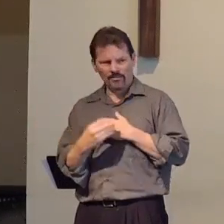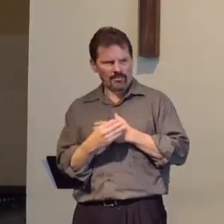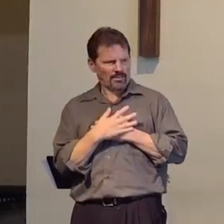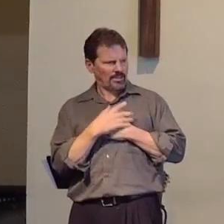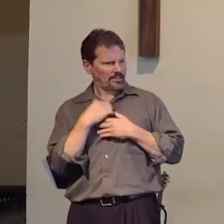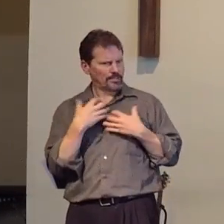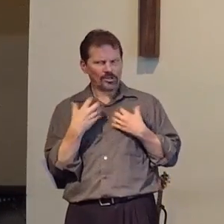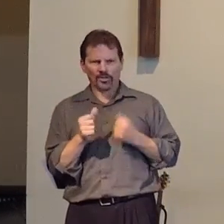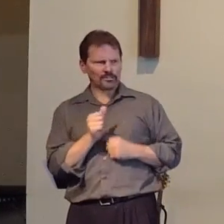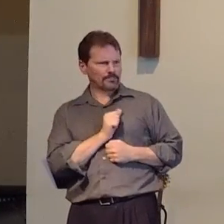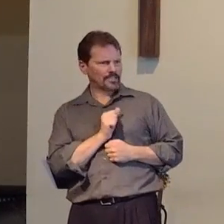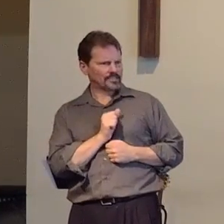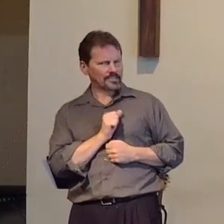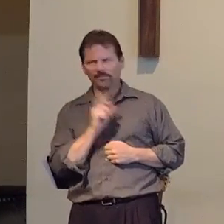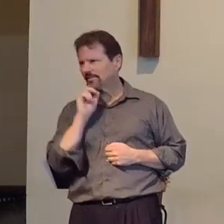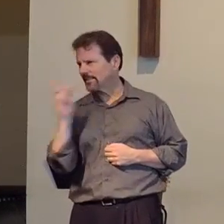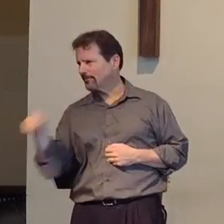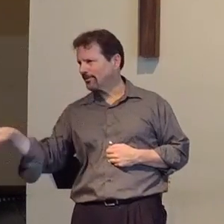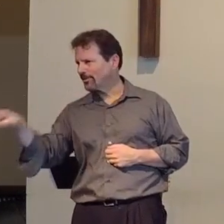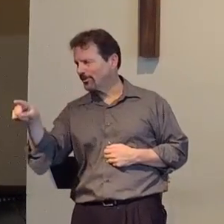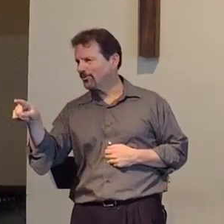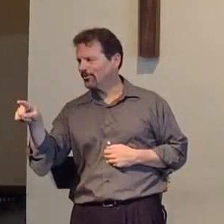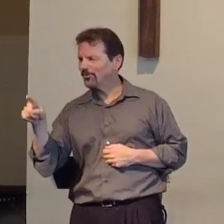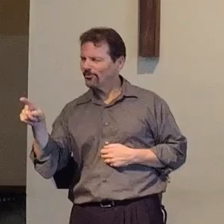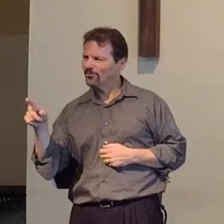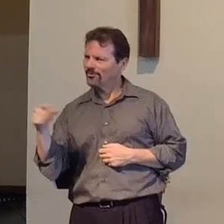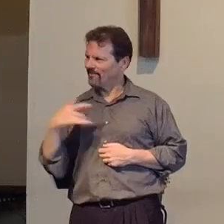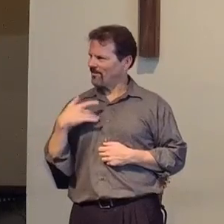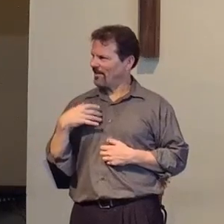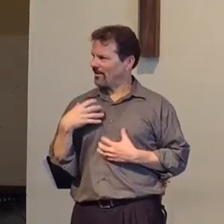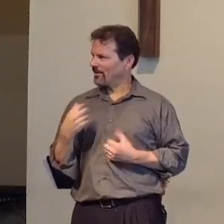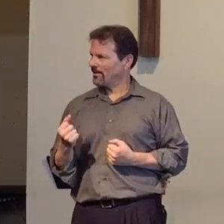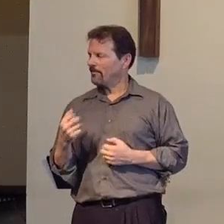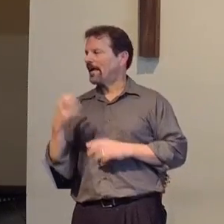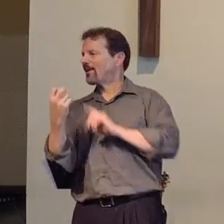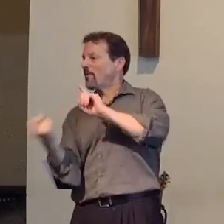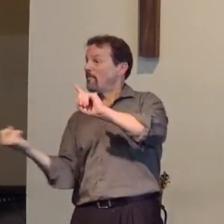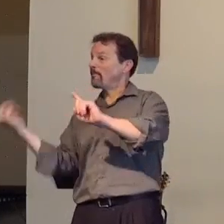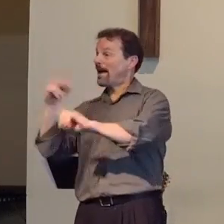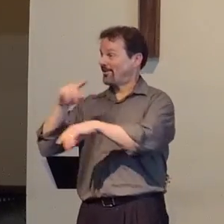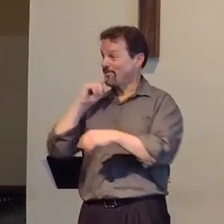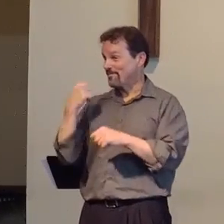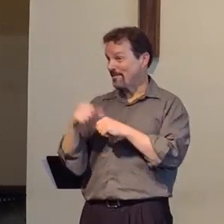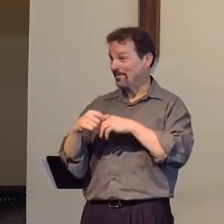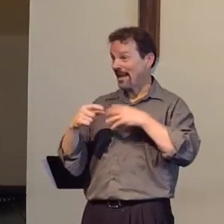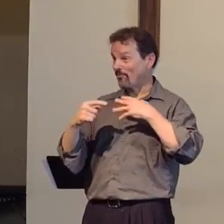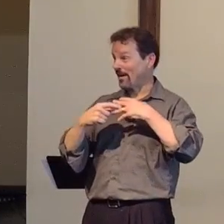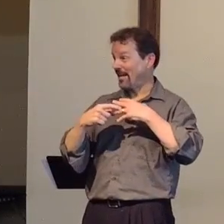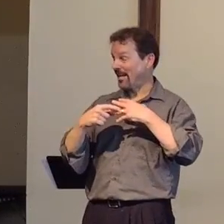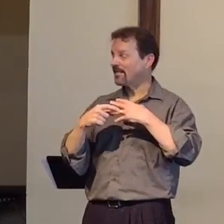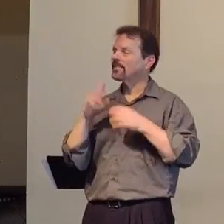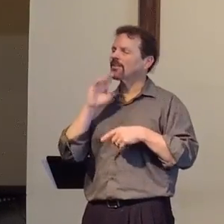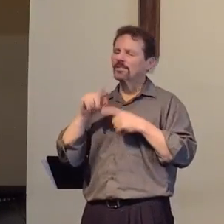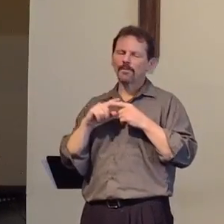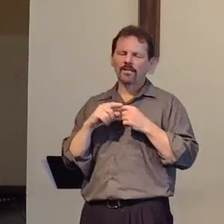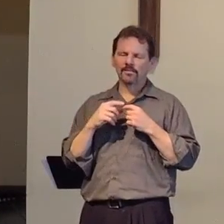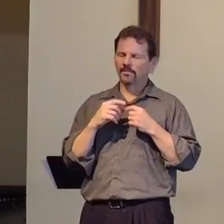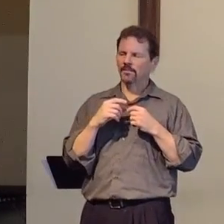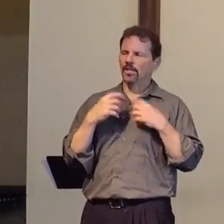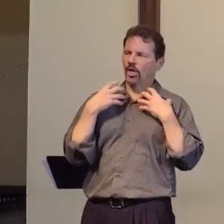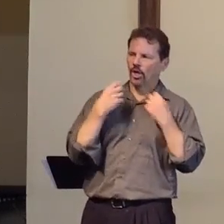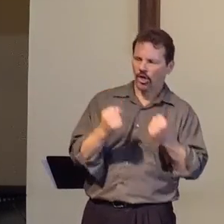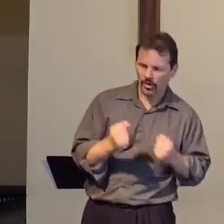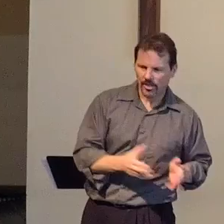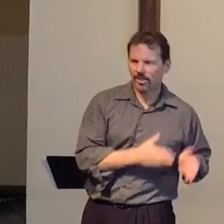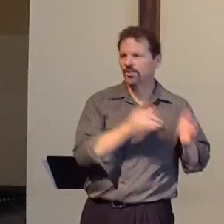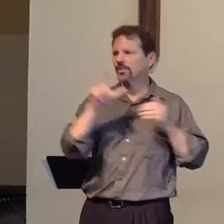of you, to do the same and give it right back to her. So back to the ring, right? The ring talks about courage and love, and I really know that